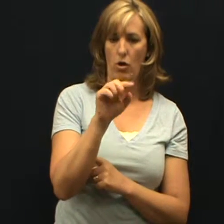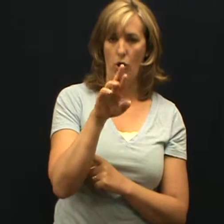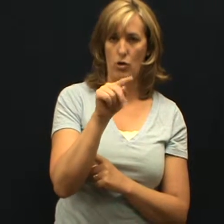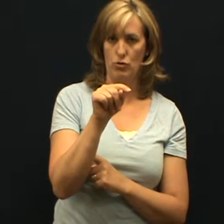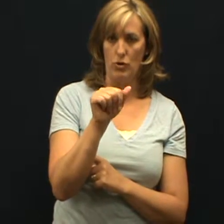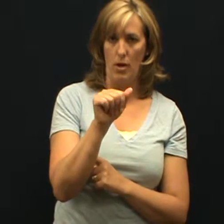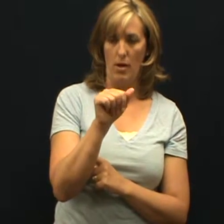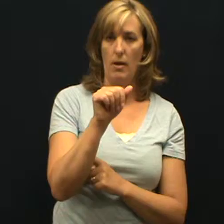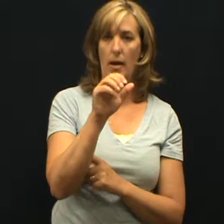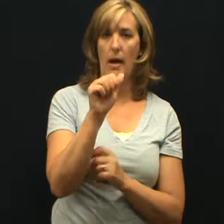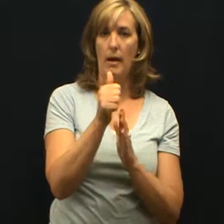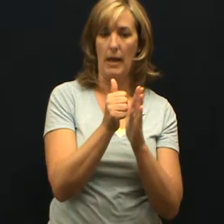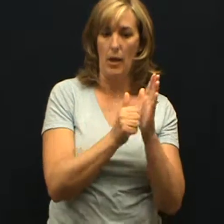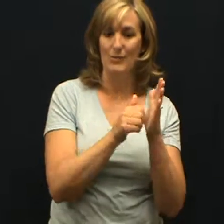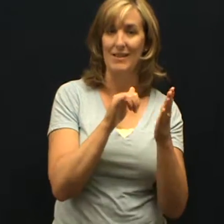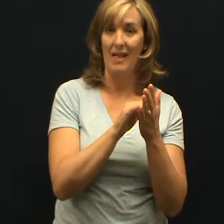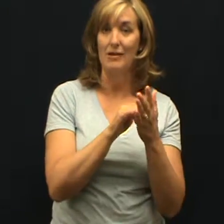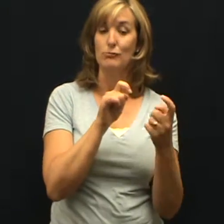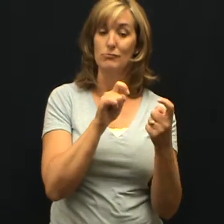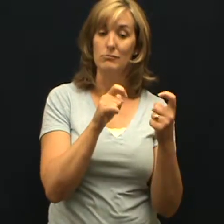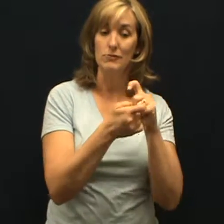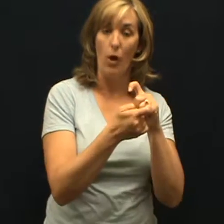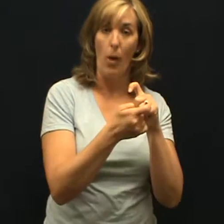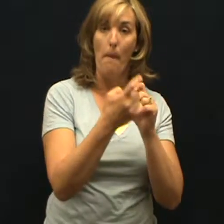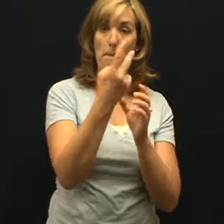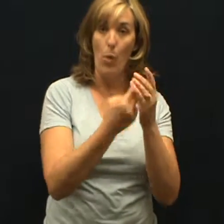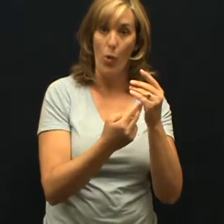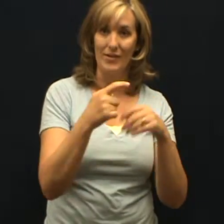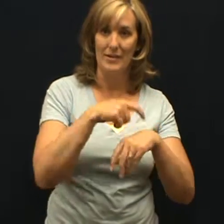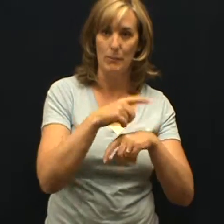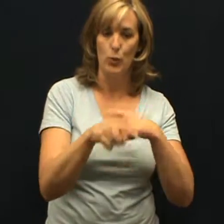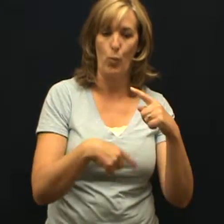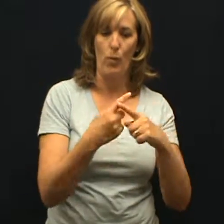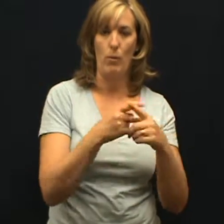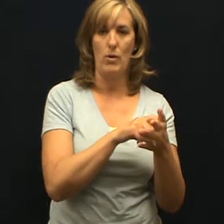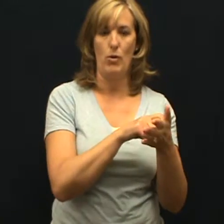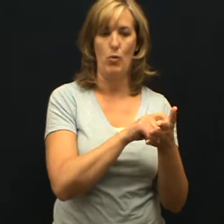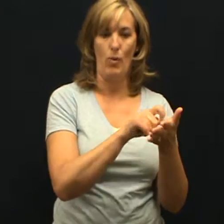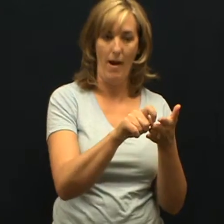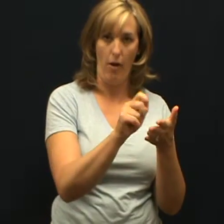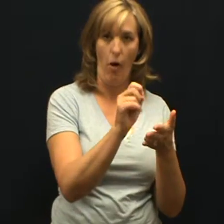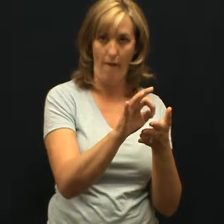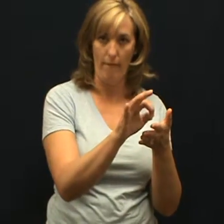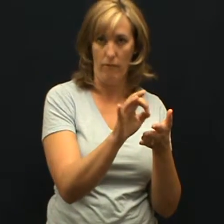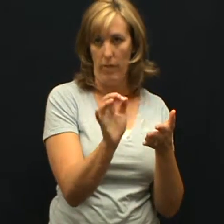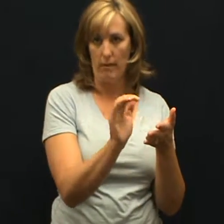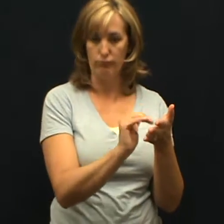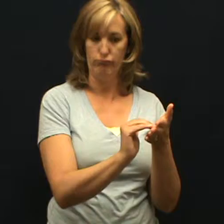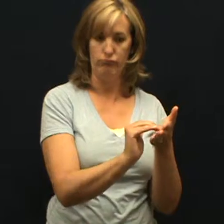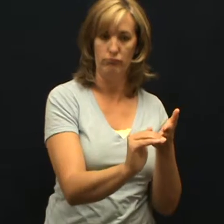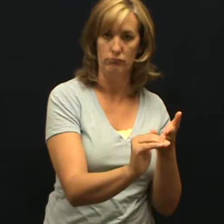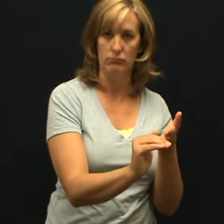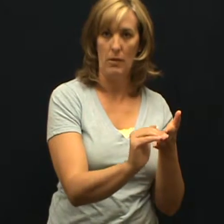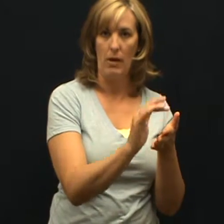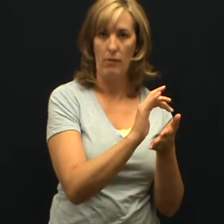we write off a specific account and when we estimate what our accounts are. So that allowance for doubtful